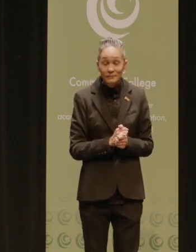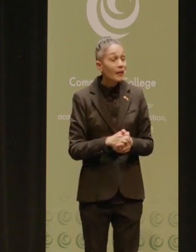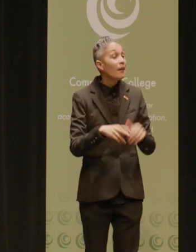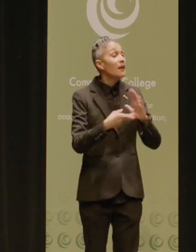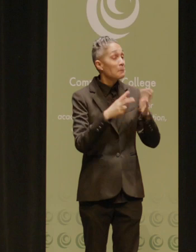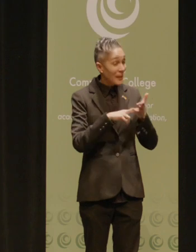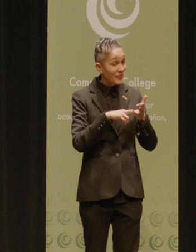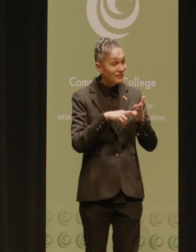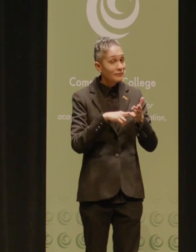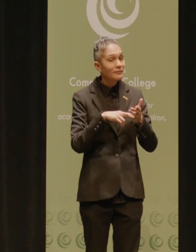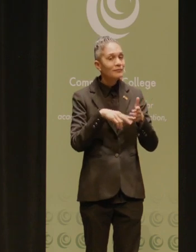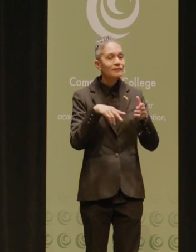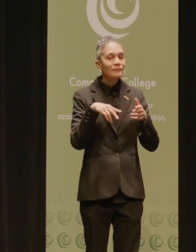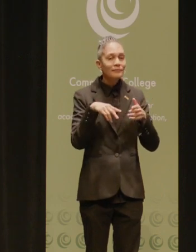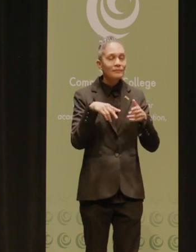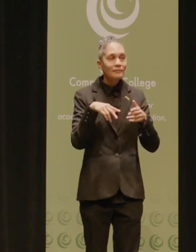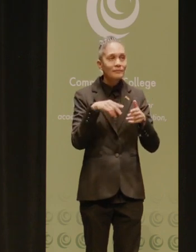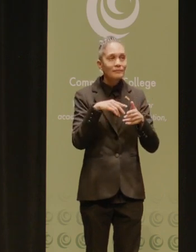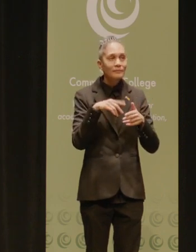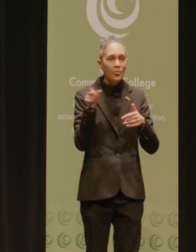So those 10